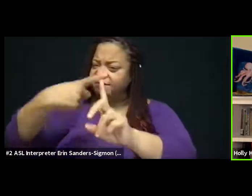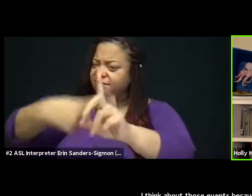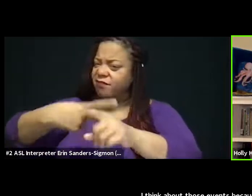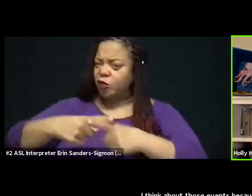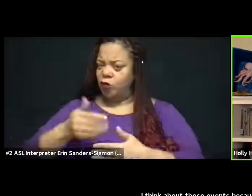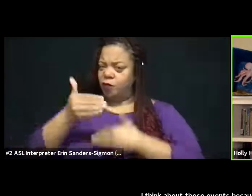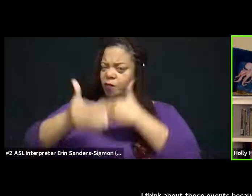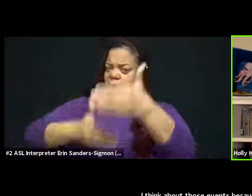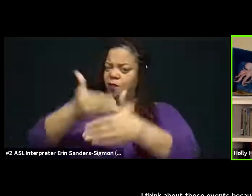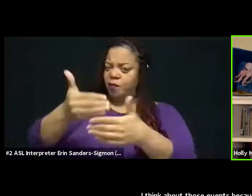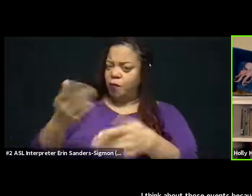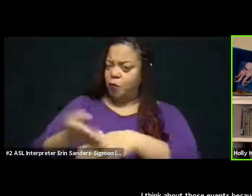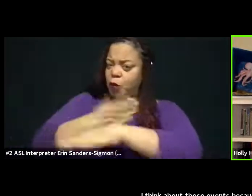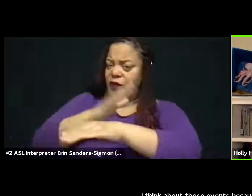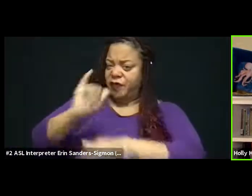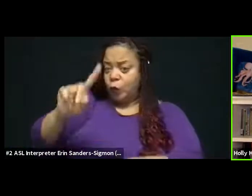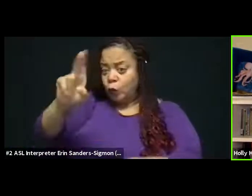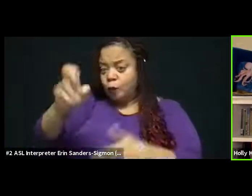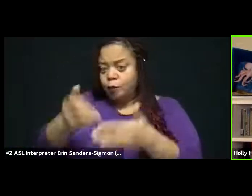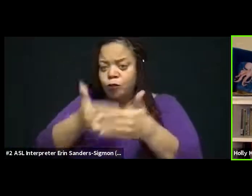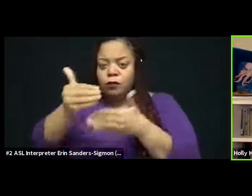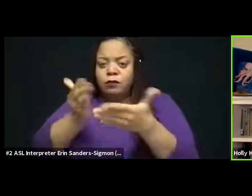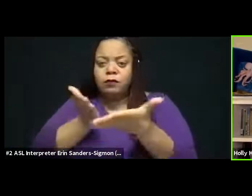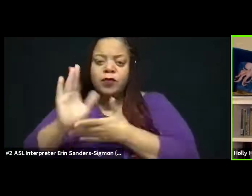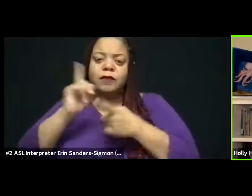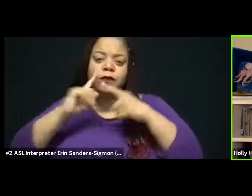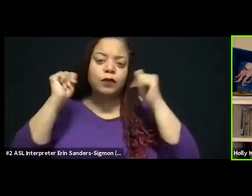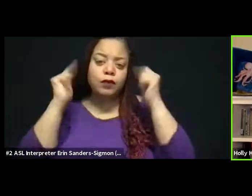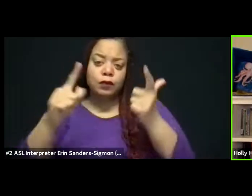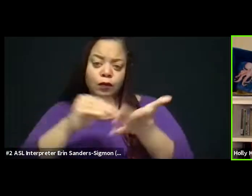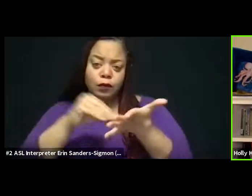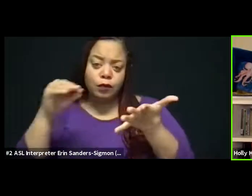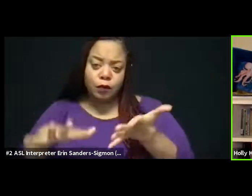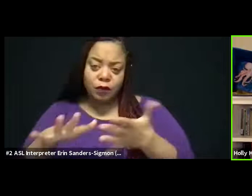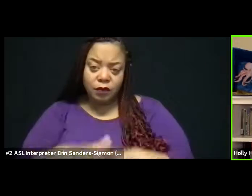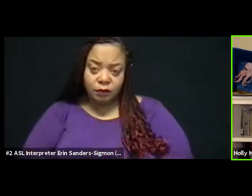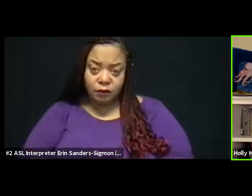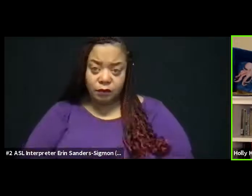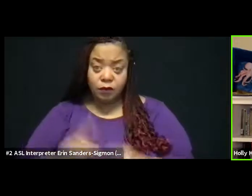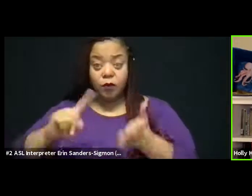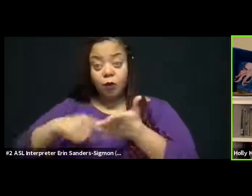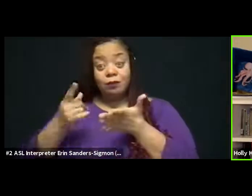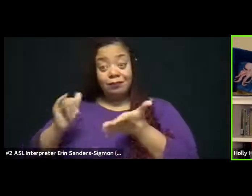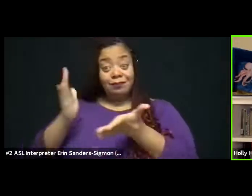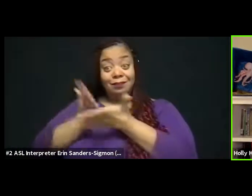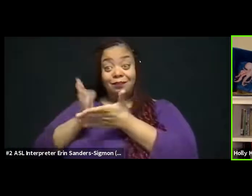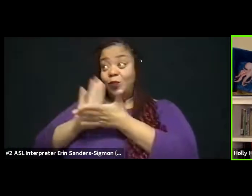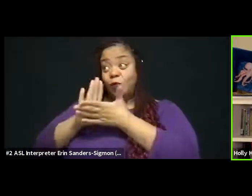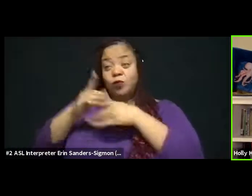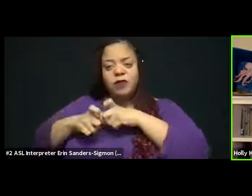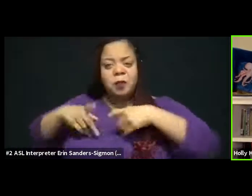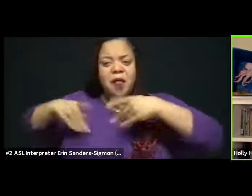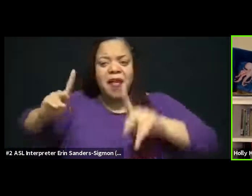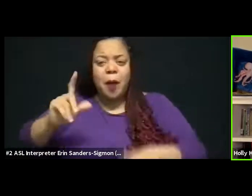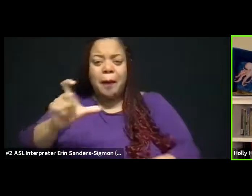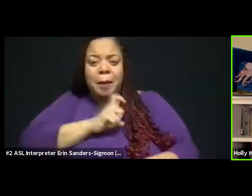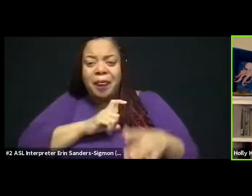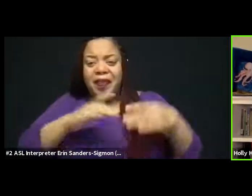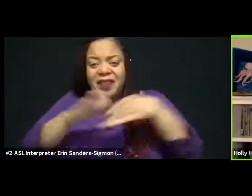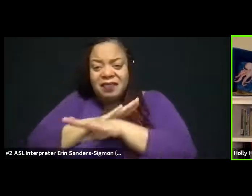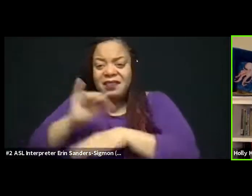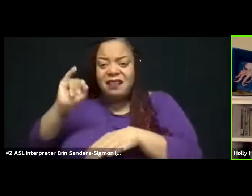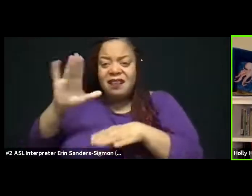our students without permission from their families. So I'll just sum up to say, I think my abolitionist views